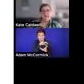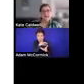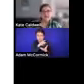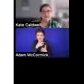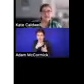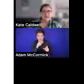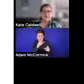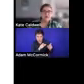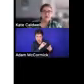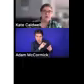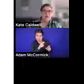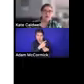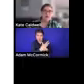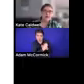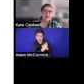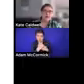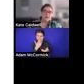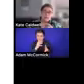then finally,